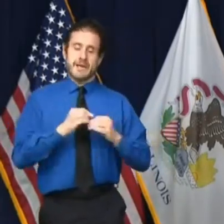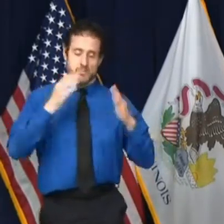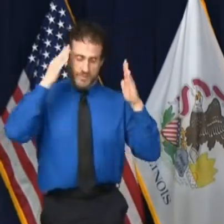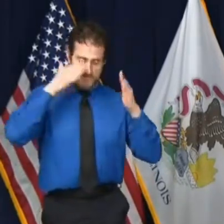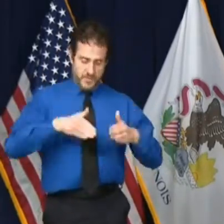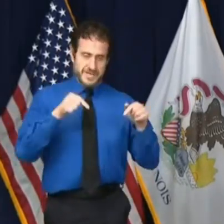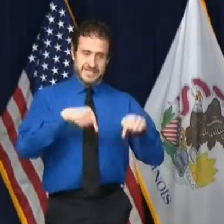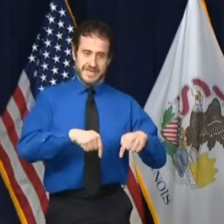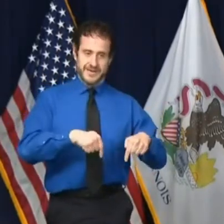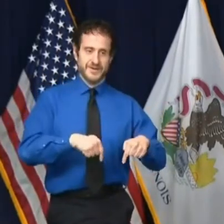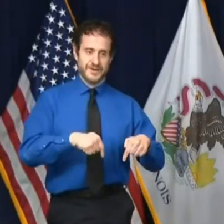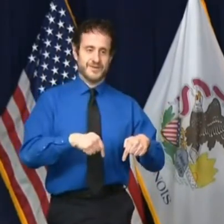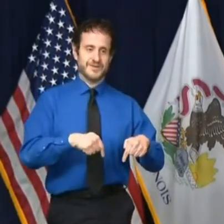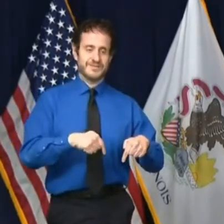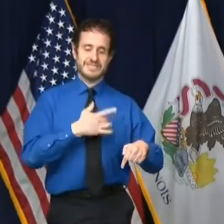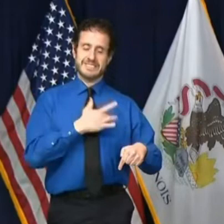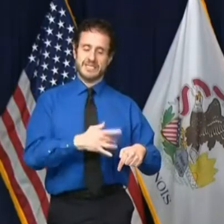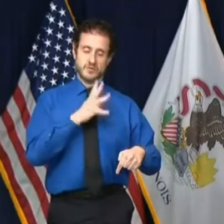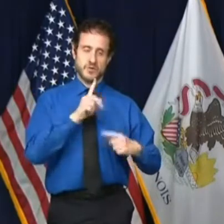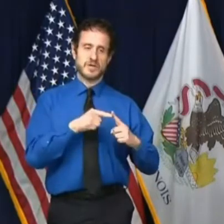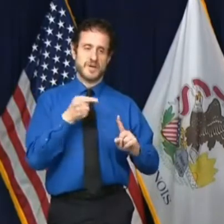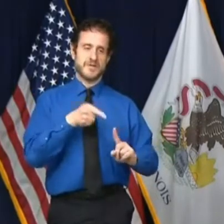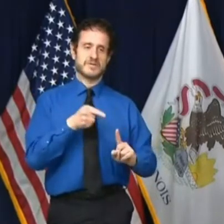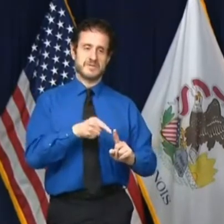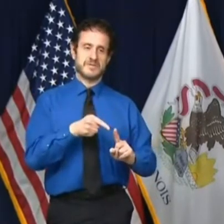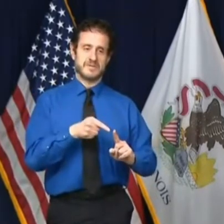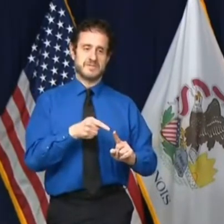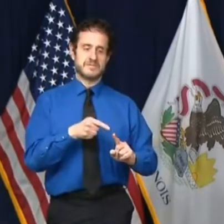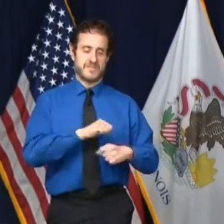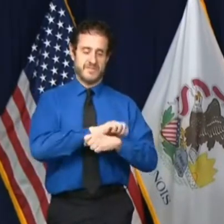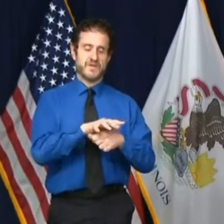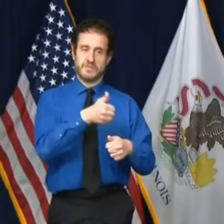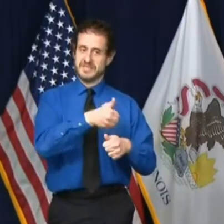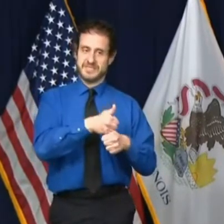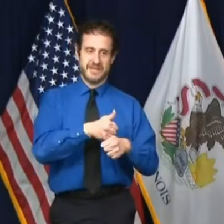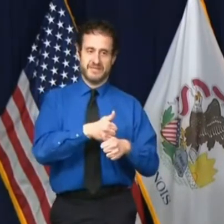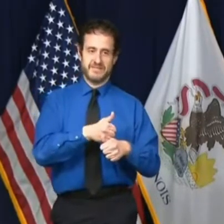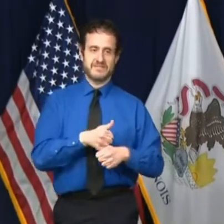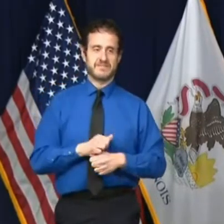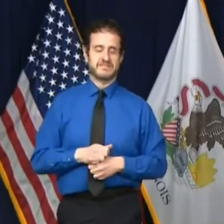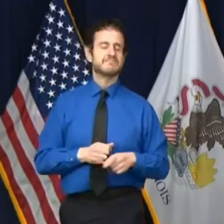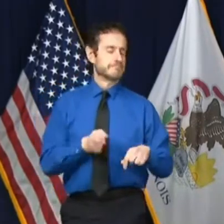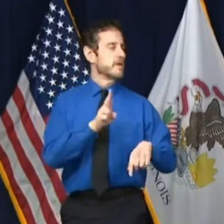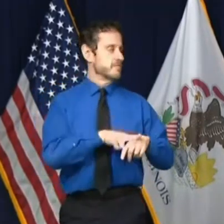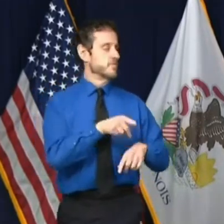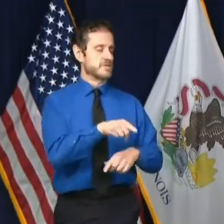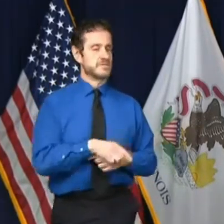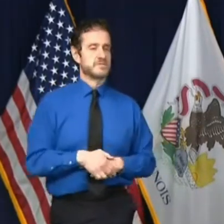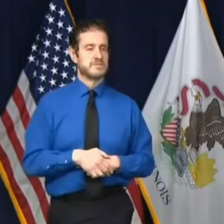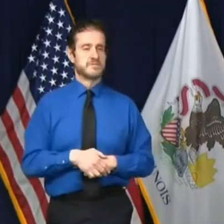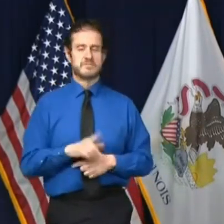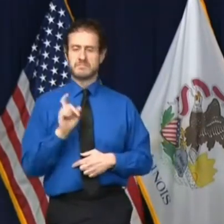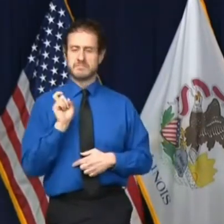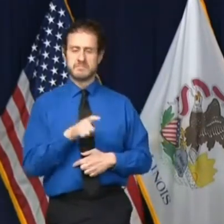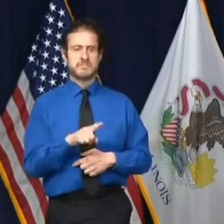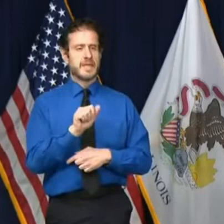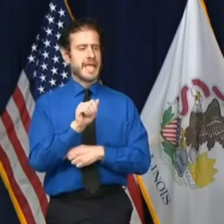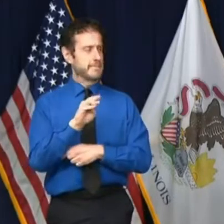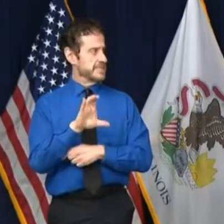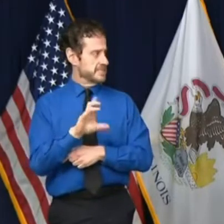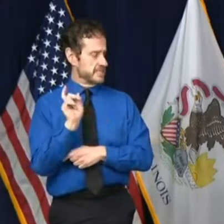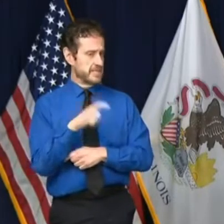here, for the most part on the directly addressing the virus. Of course. Question from Craig Wall at